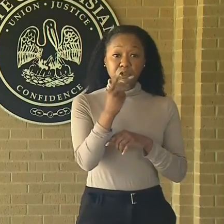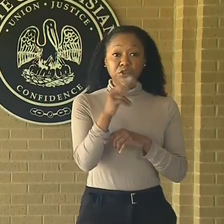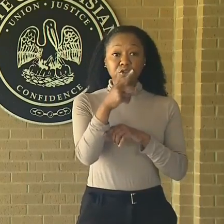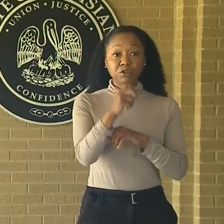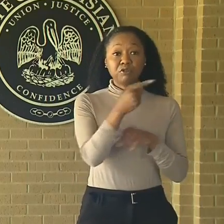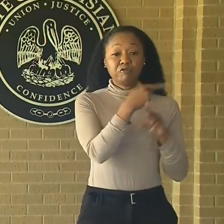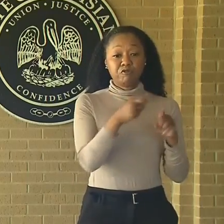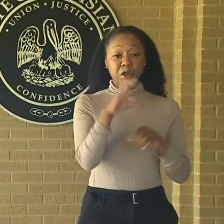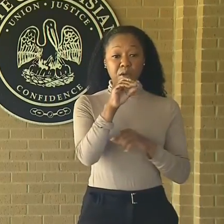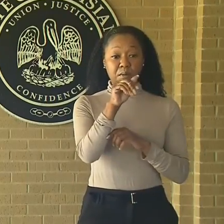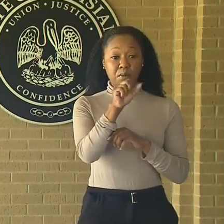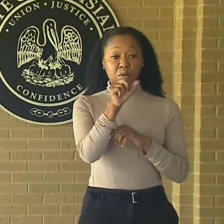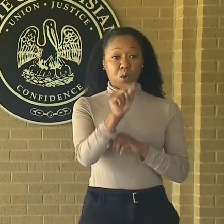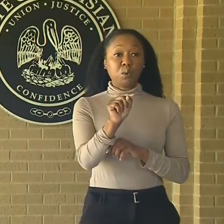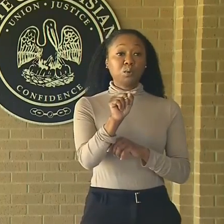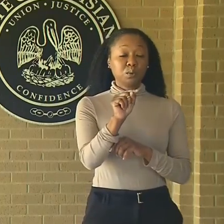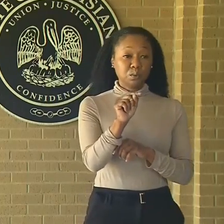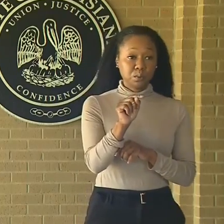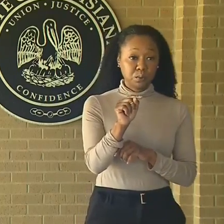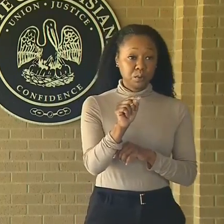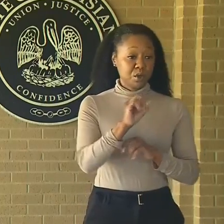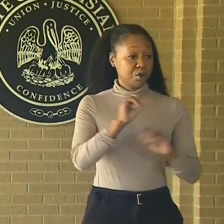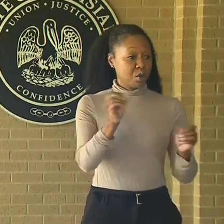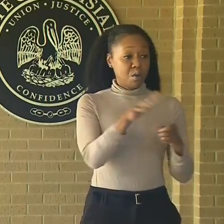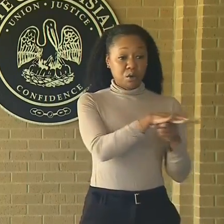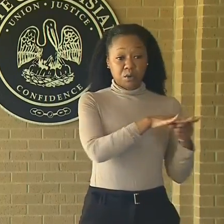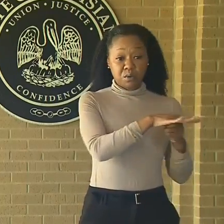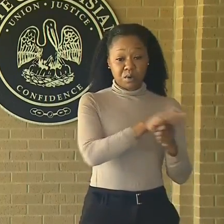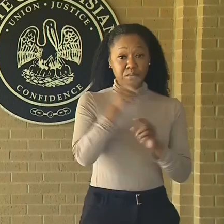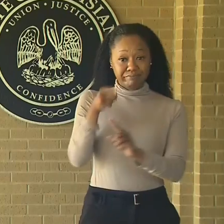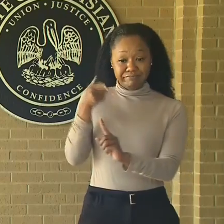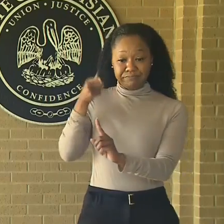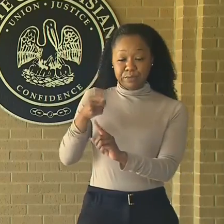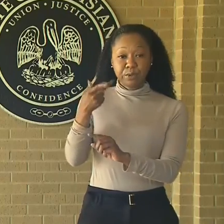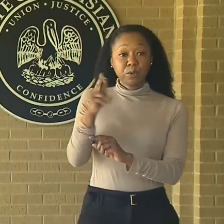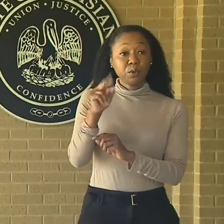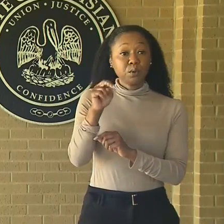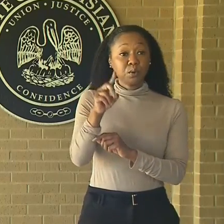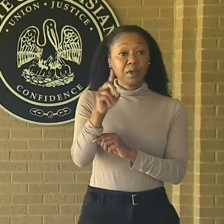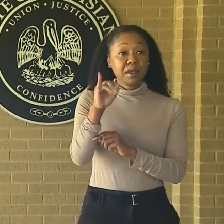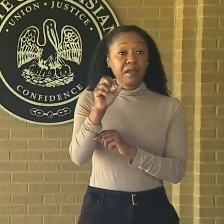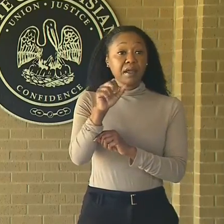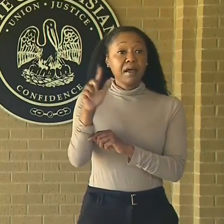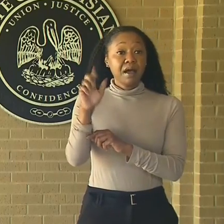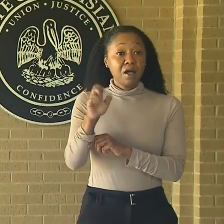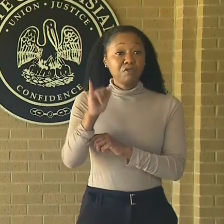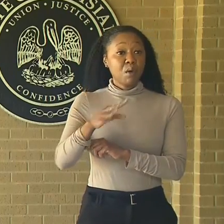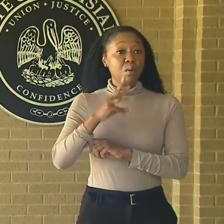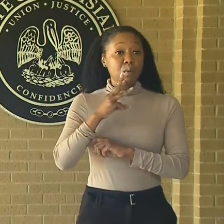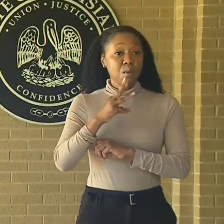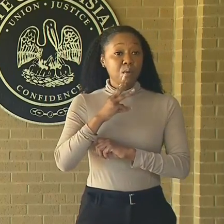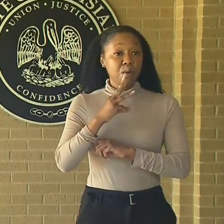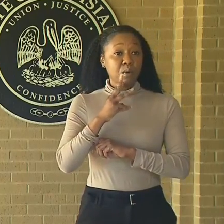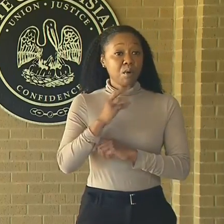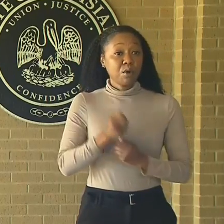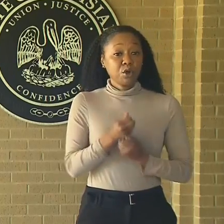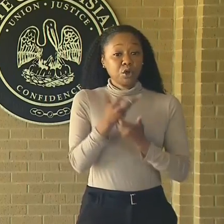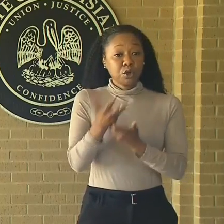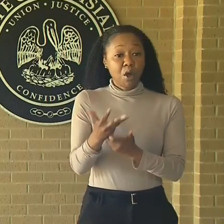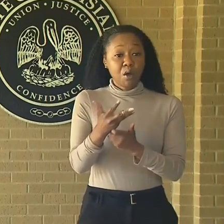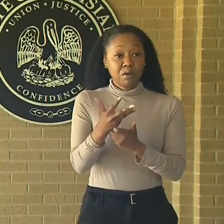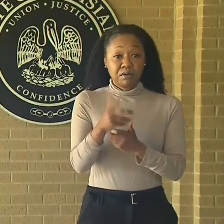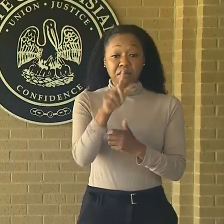coast. There were no locations other than Grand Isle where water caused any